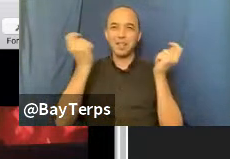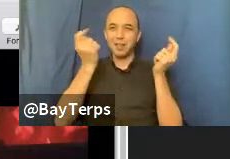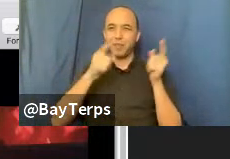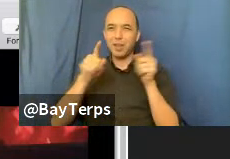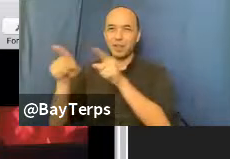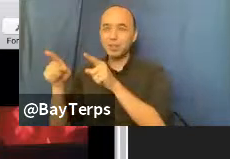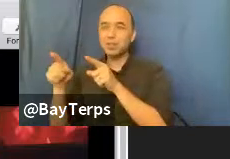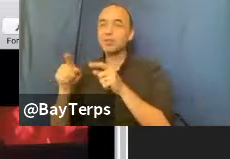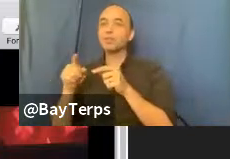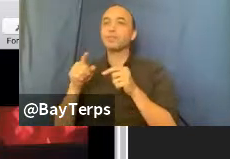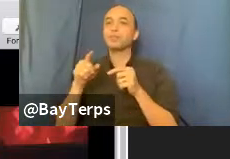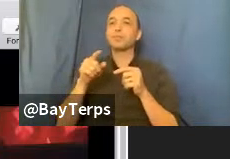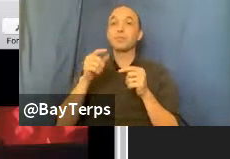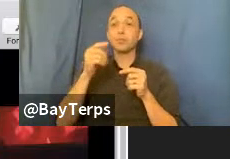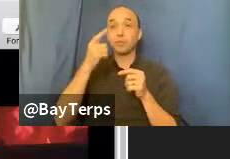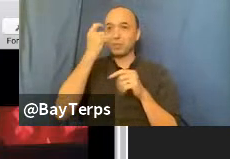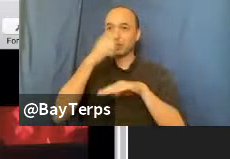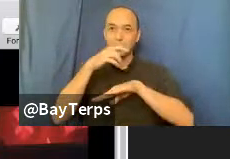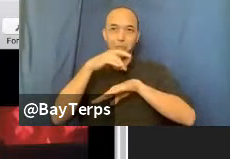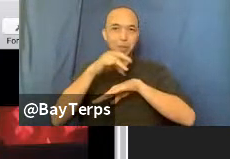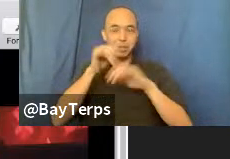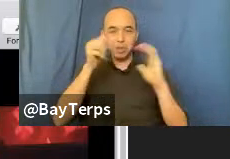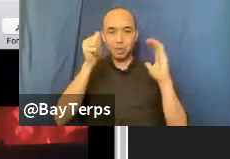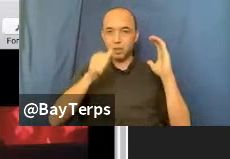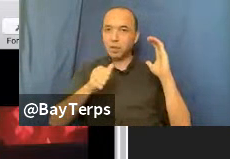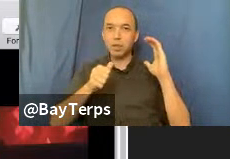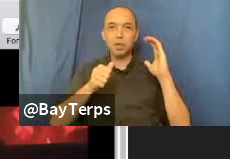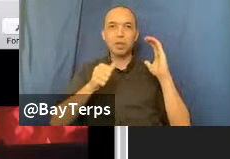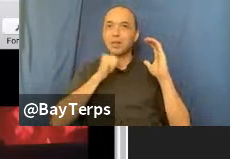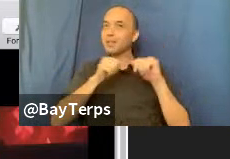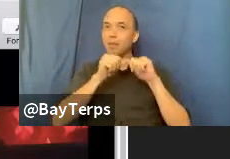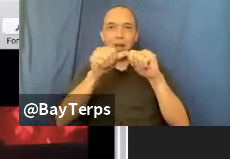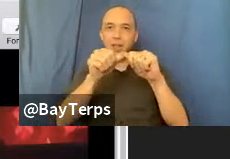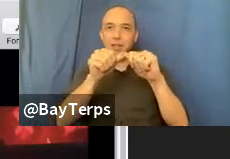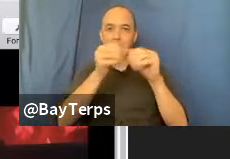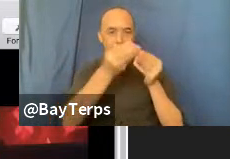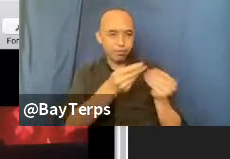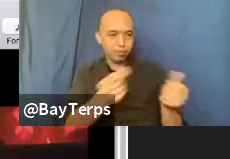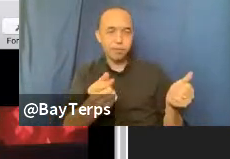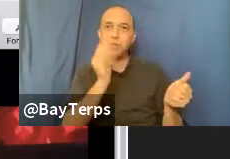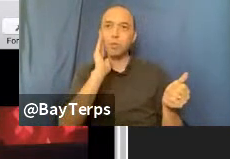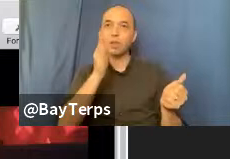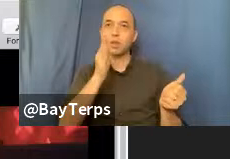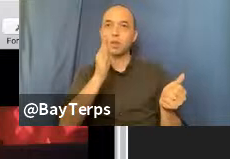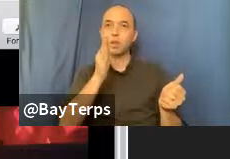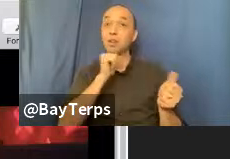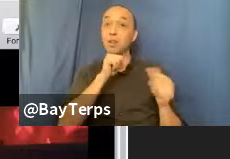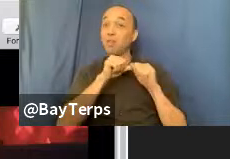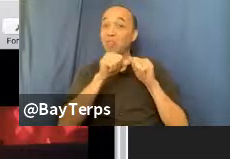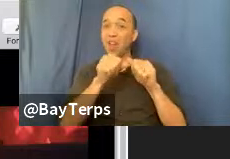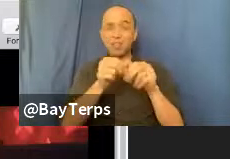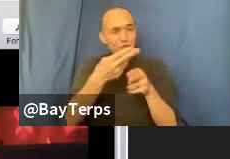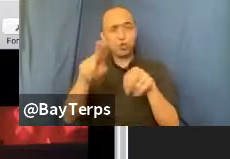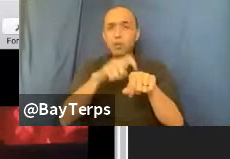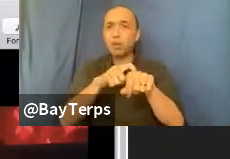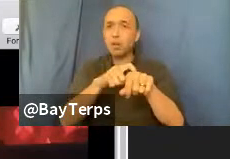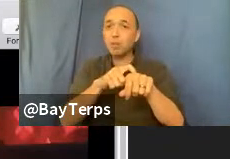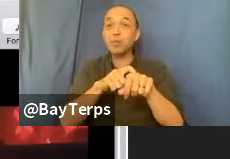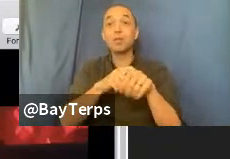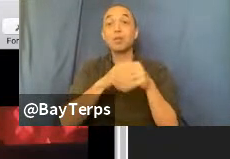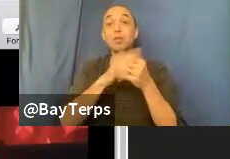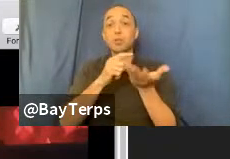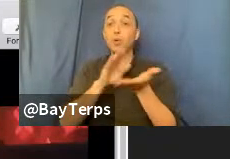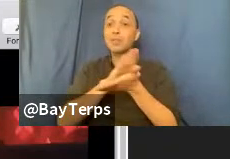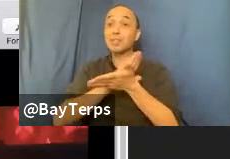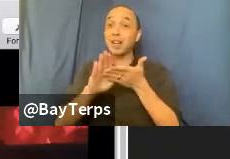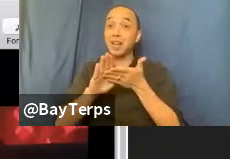ephemeral art, meaning these things are very perishable. They don't last long. So we love getting out in person and carving